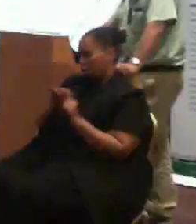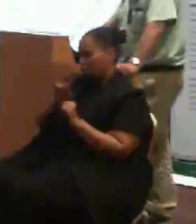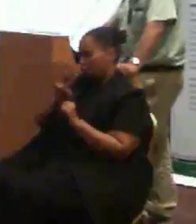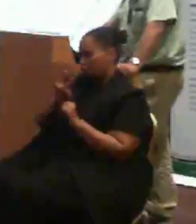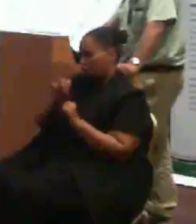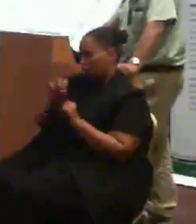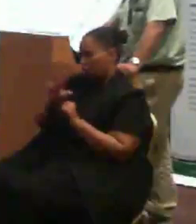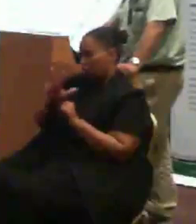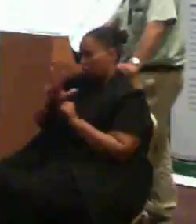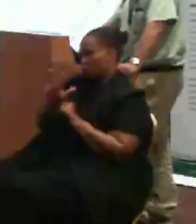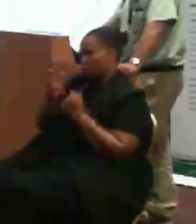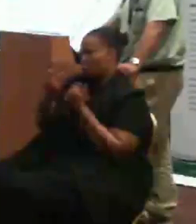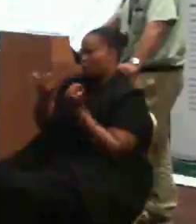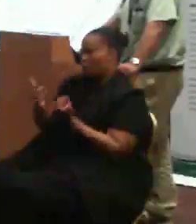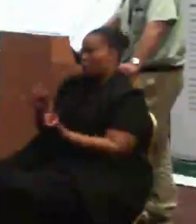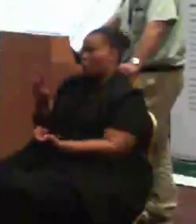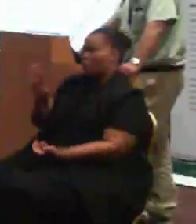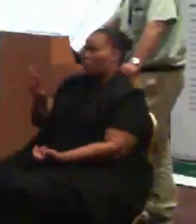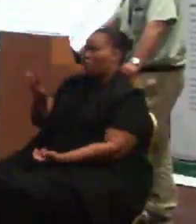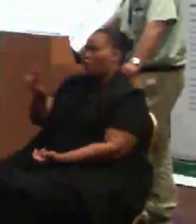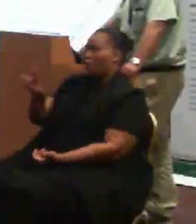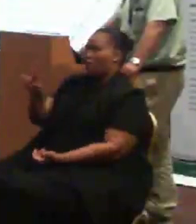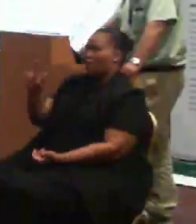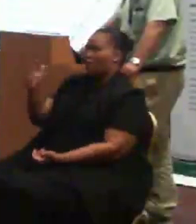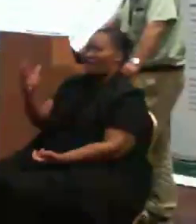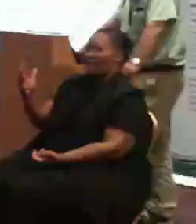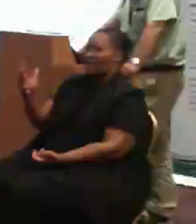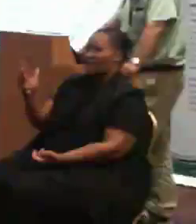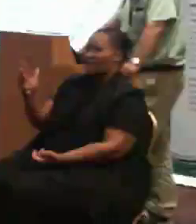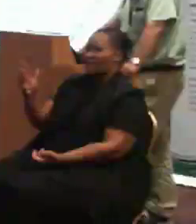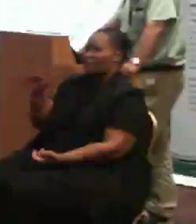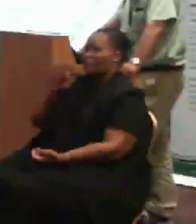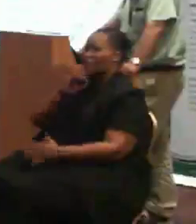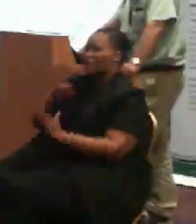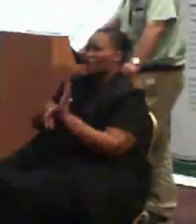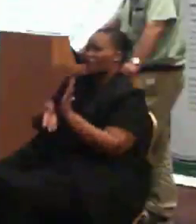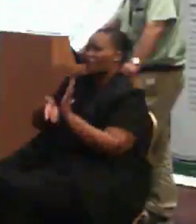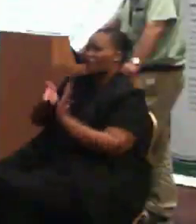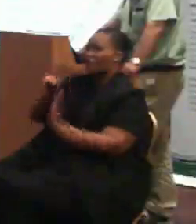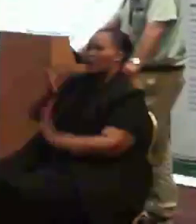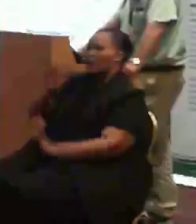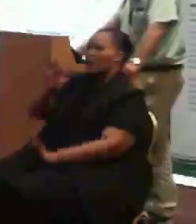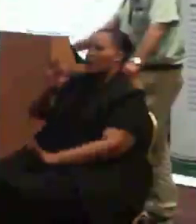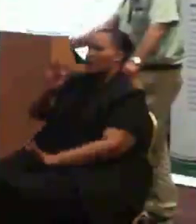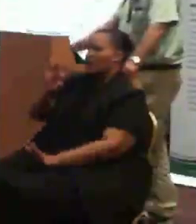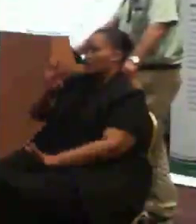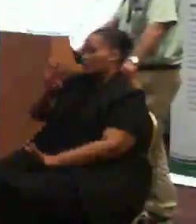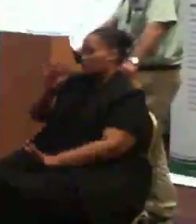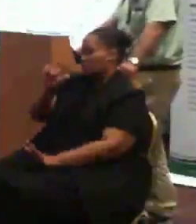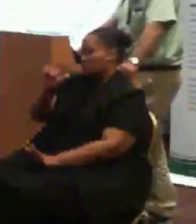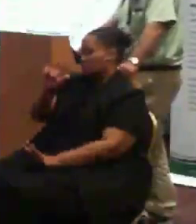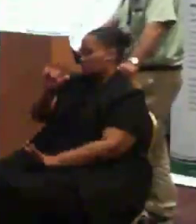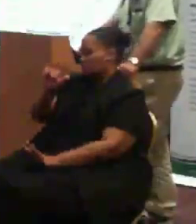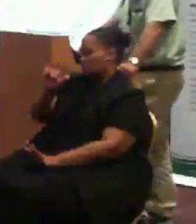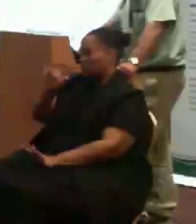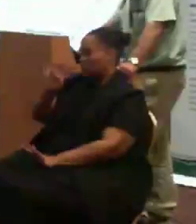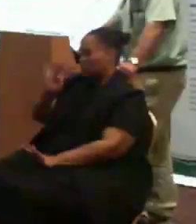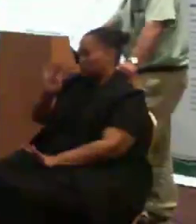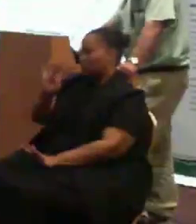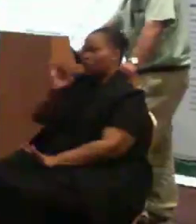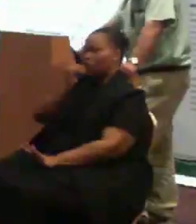billion, and it's now 419. So it grew 368 billion. The last year alone, 52